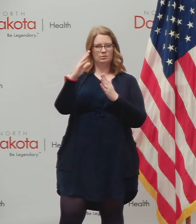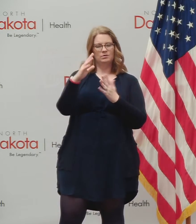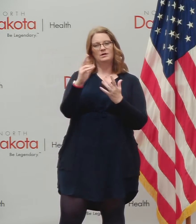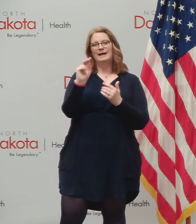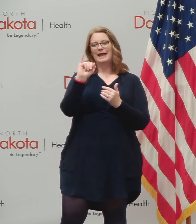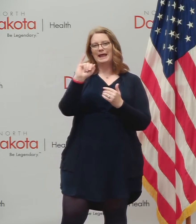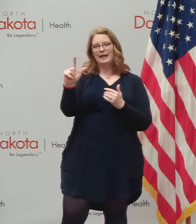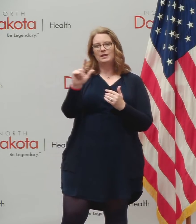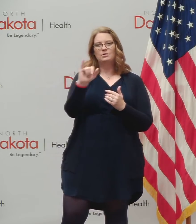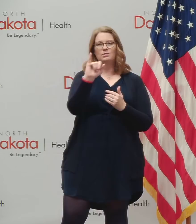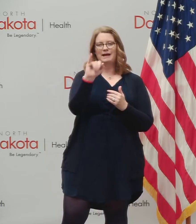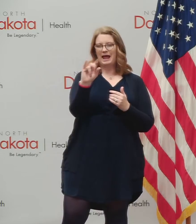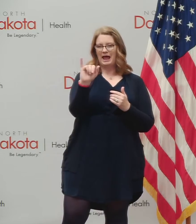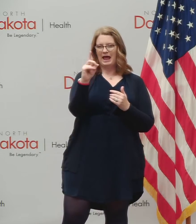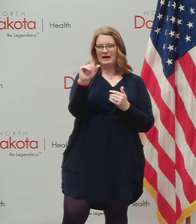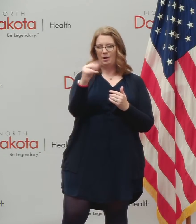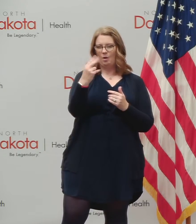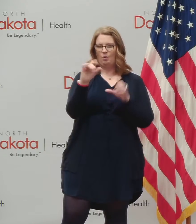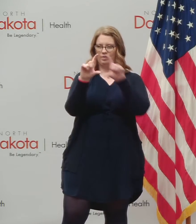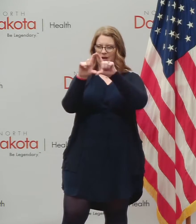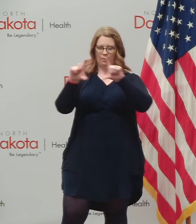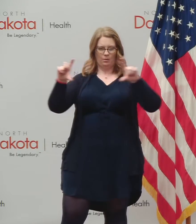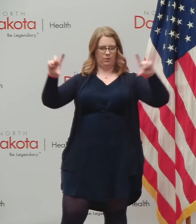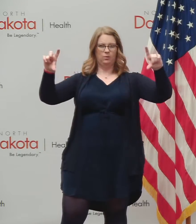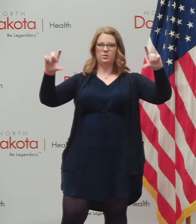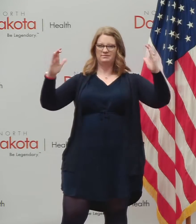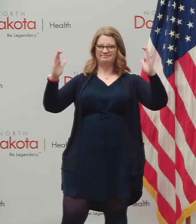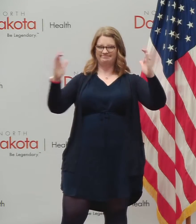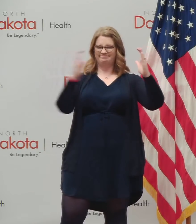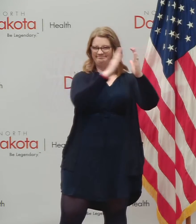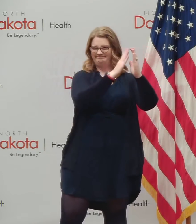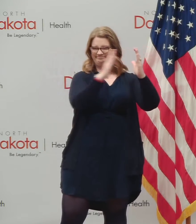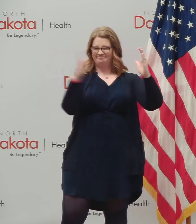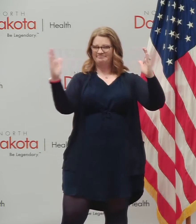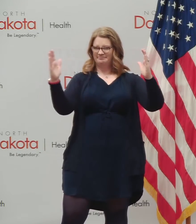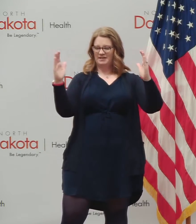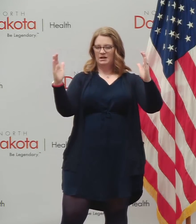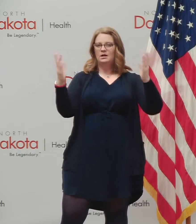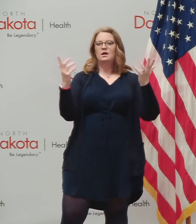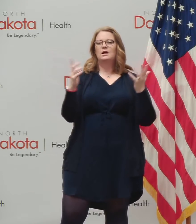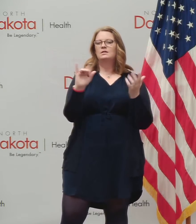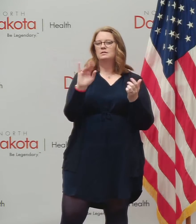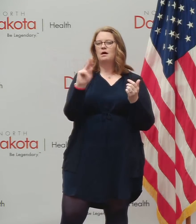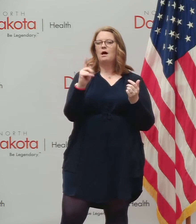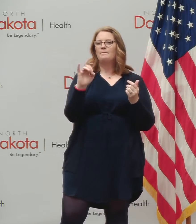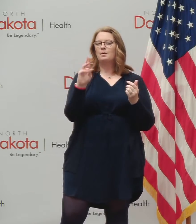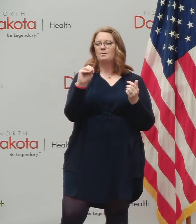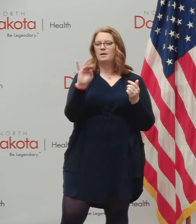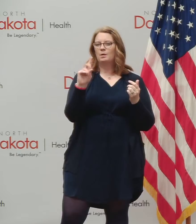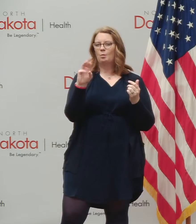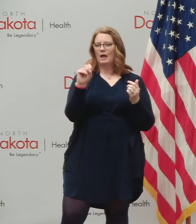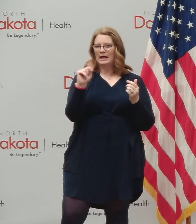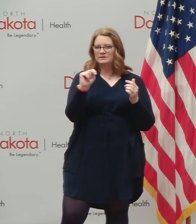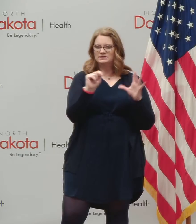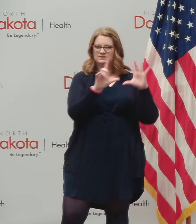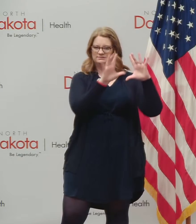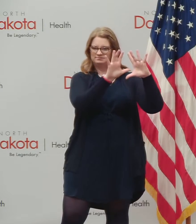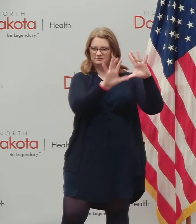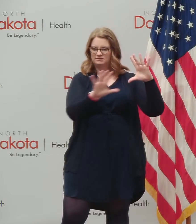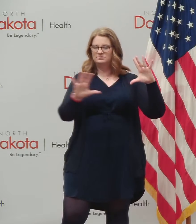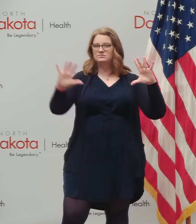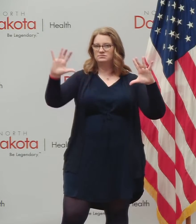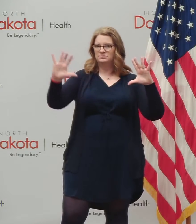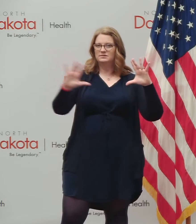of Illinois to Idaho, Wisconsin, and across the upper Midwest and Eastern Rockies, a number of states that